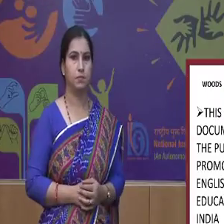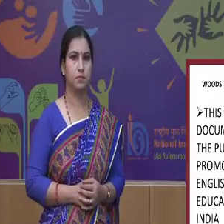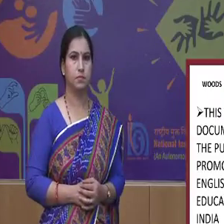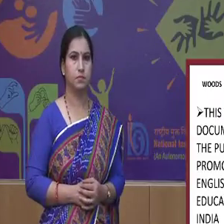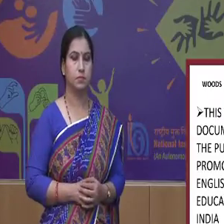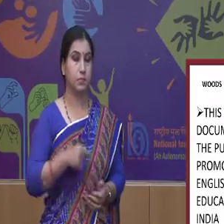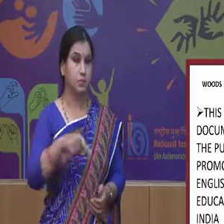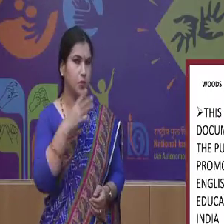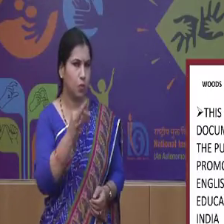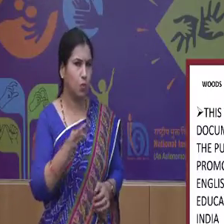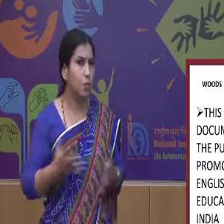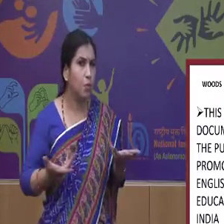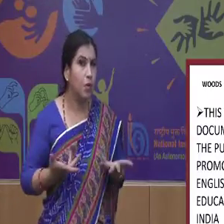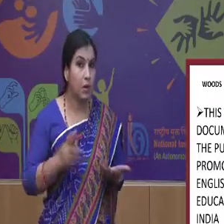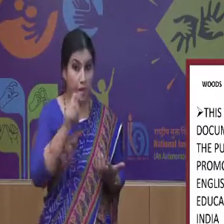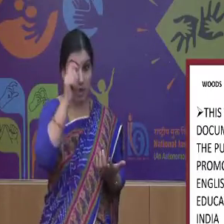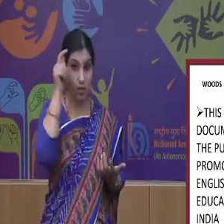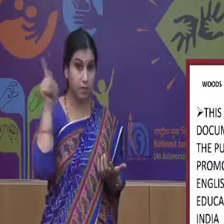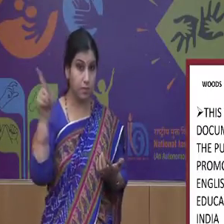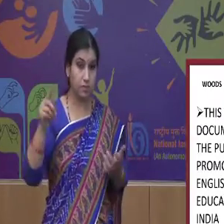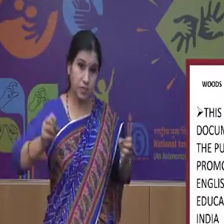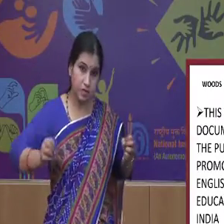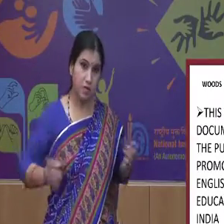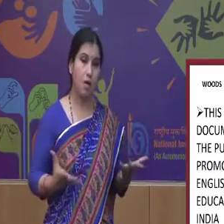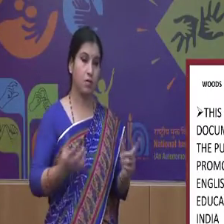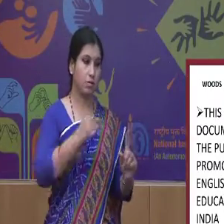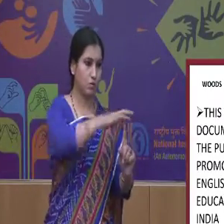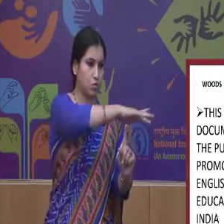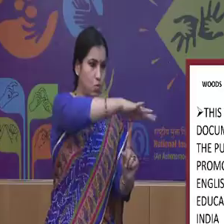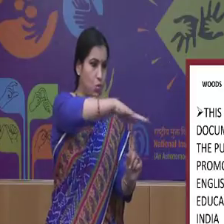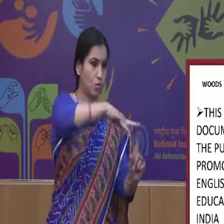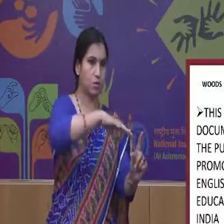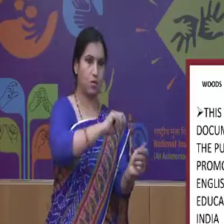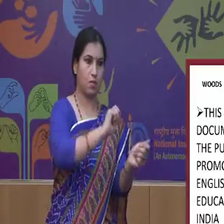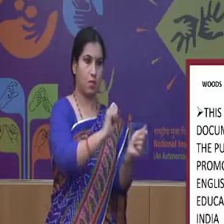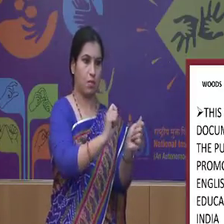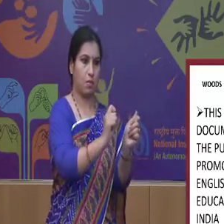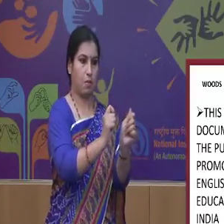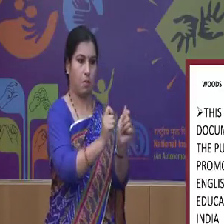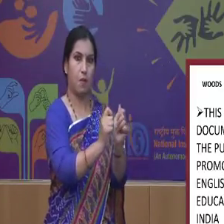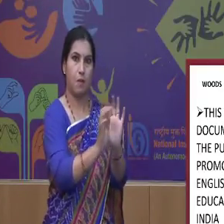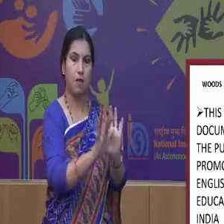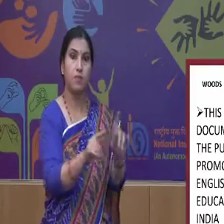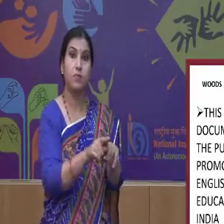It is true that the English started social reforms and teaching of